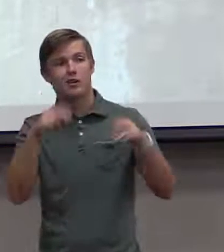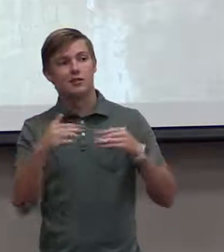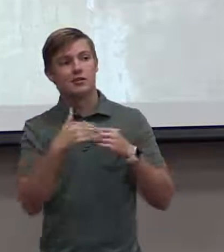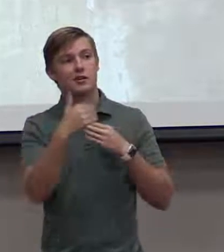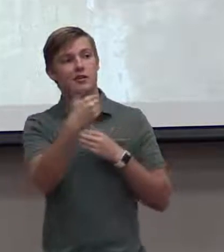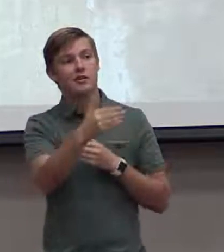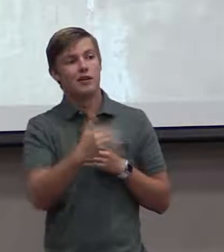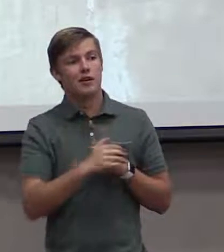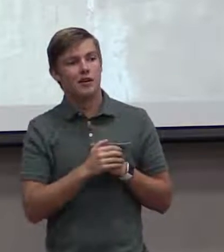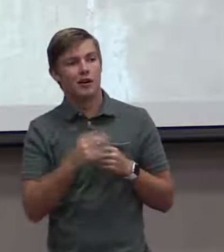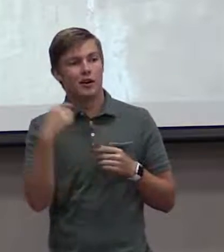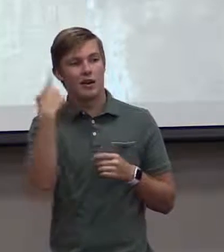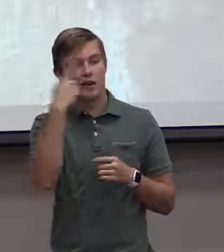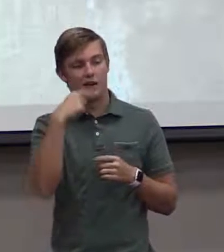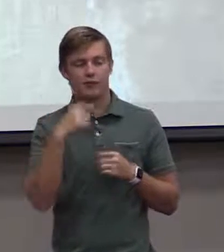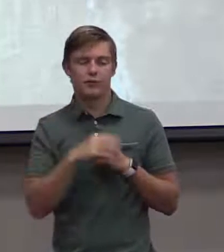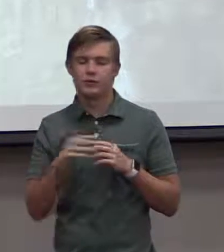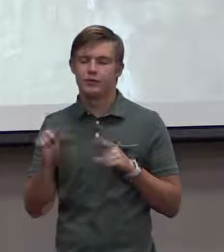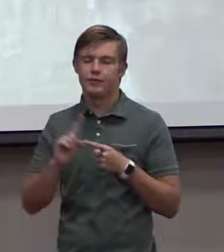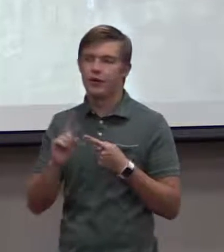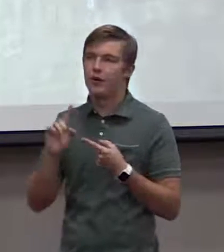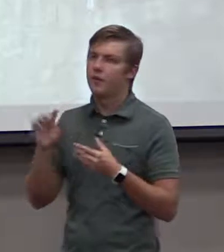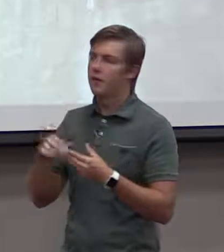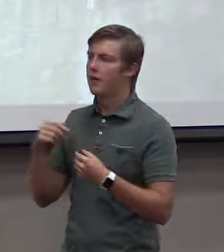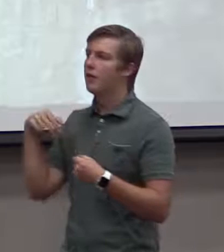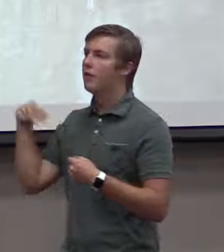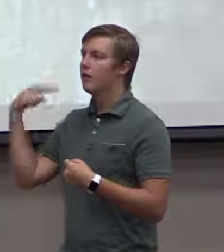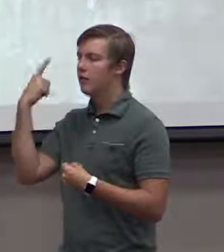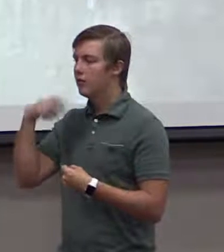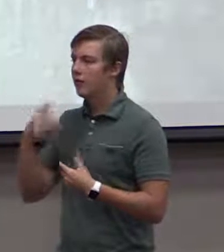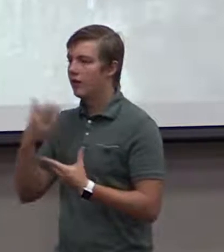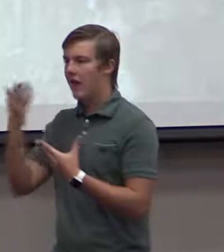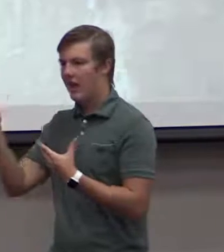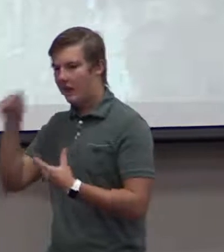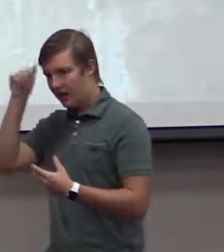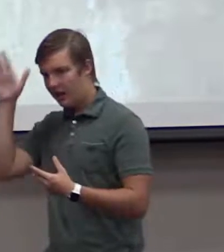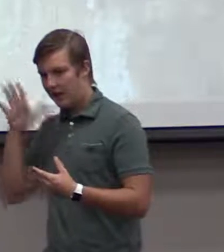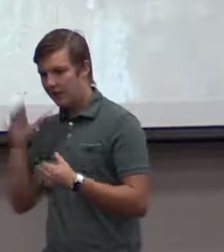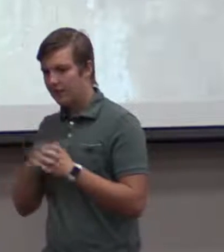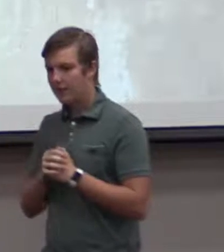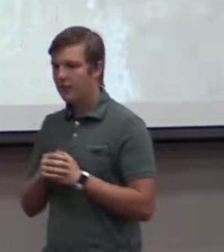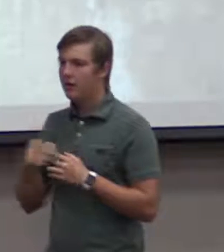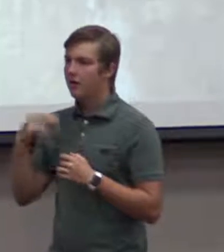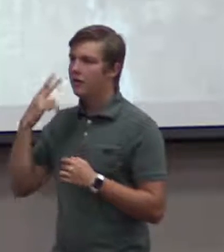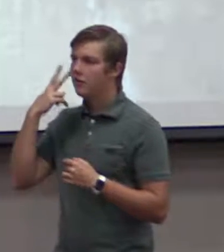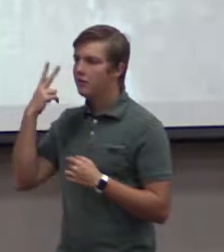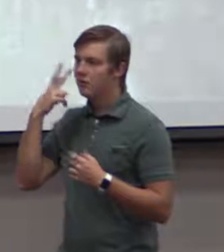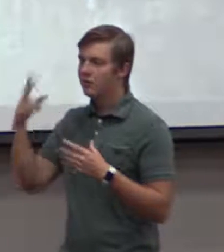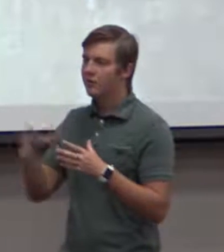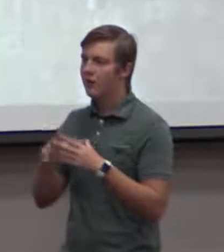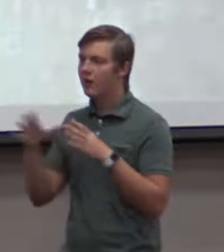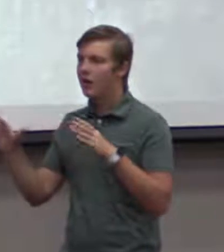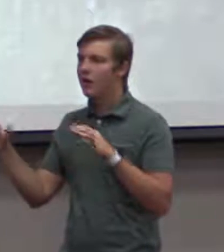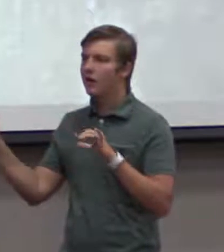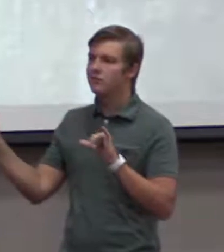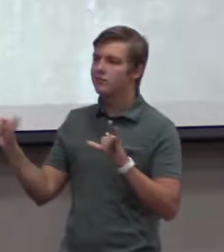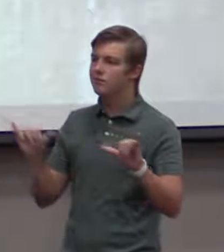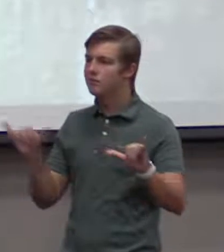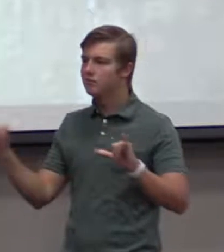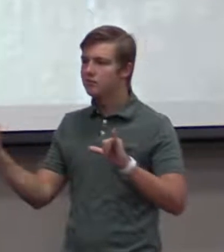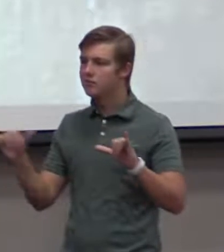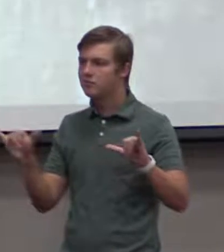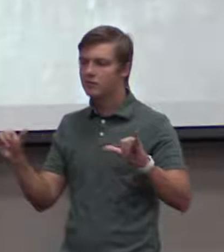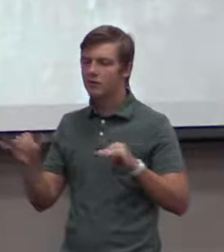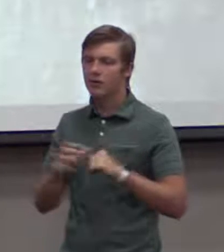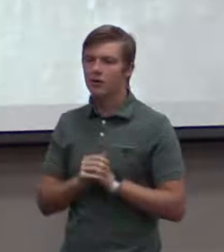the condition and the opportunities in Alaska, we saw a lot of parallels between Nehemiah and the situation we were